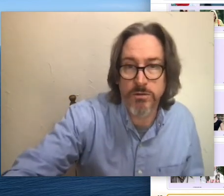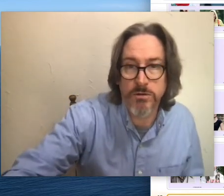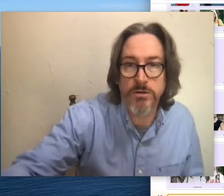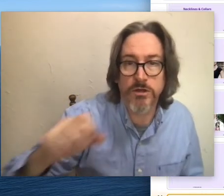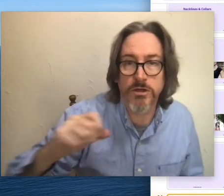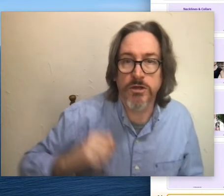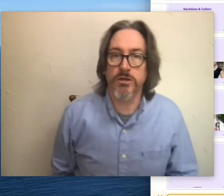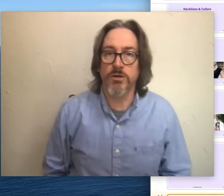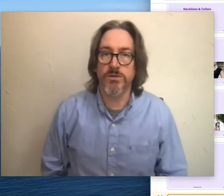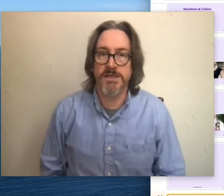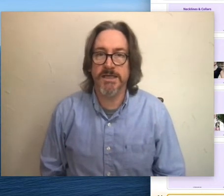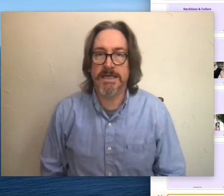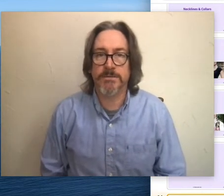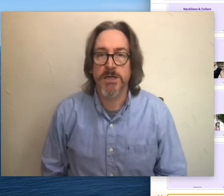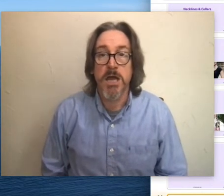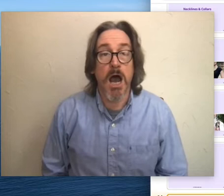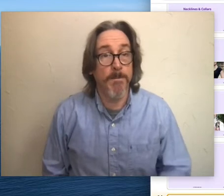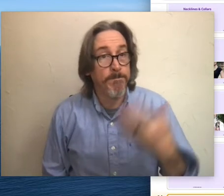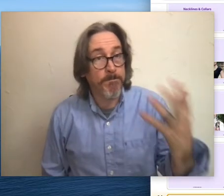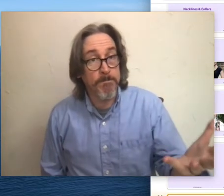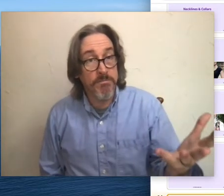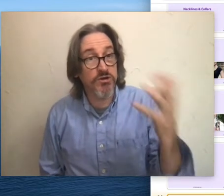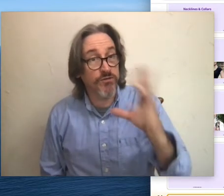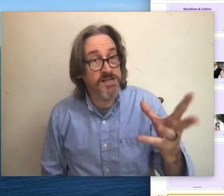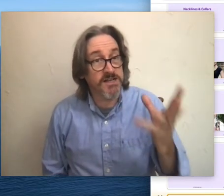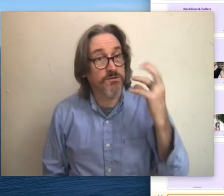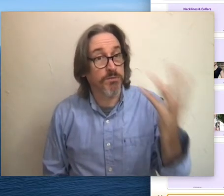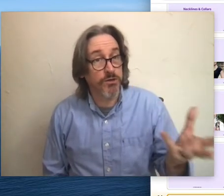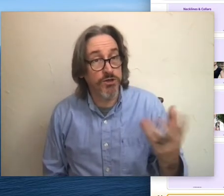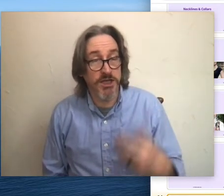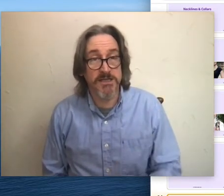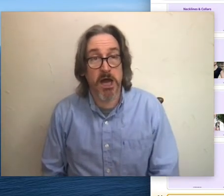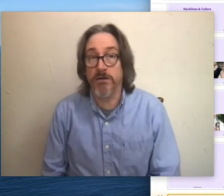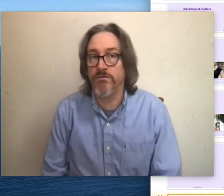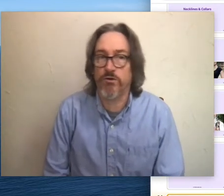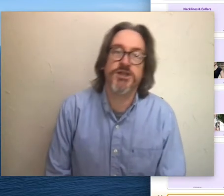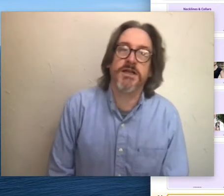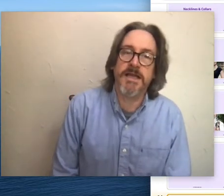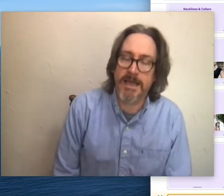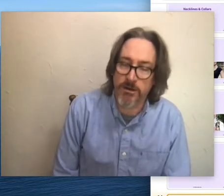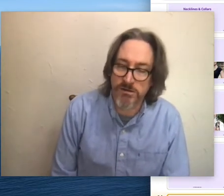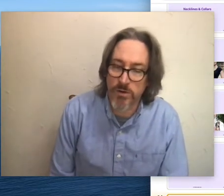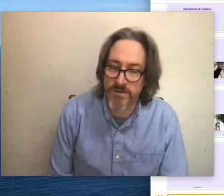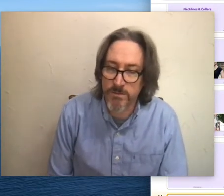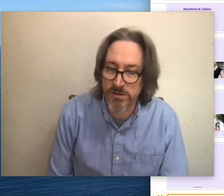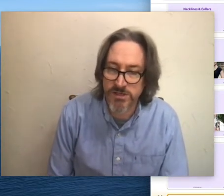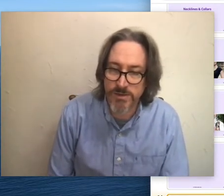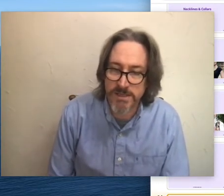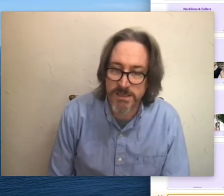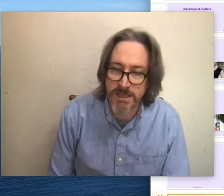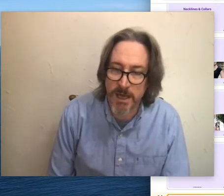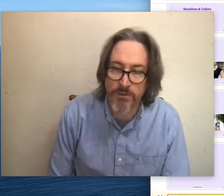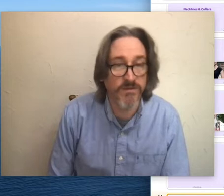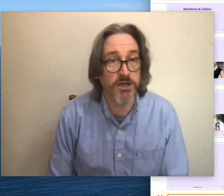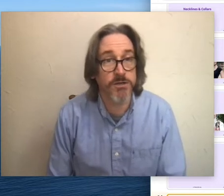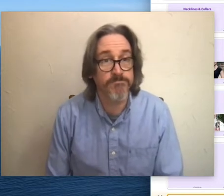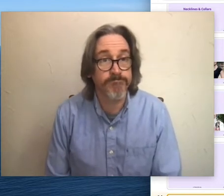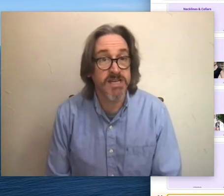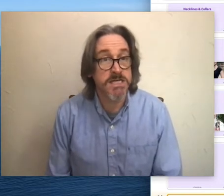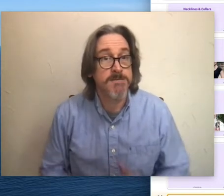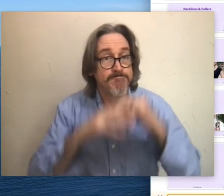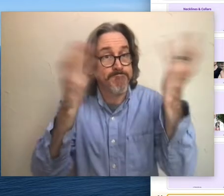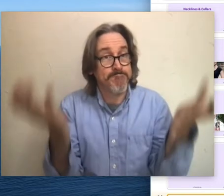So you will see that. There are different signs for blue jeans. Unfortunately, one of them also is the